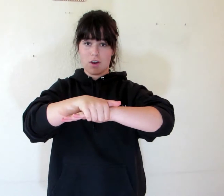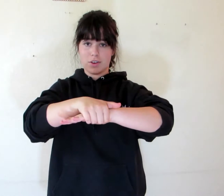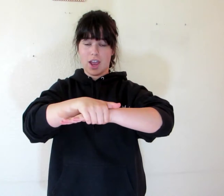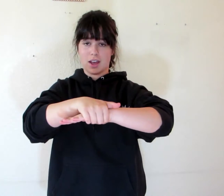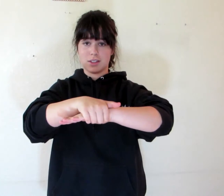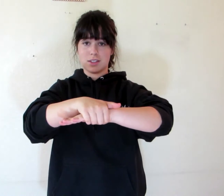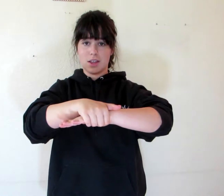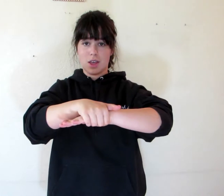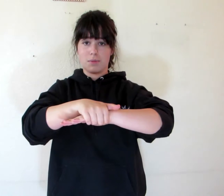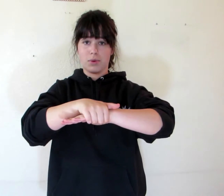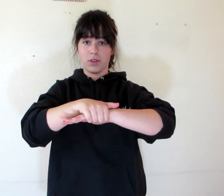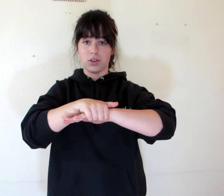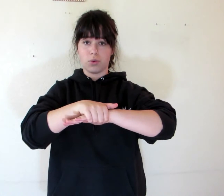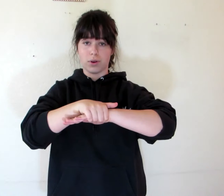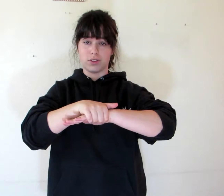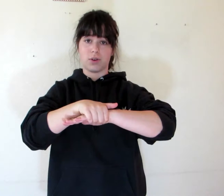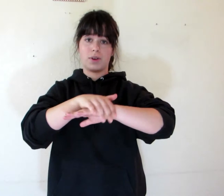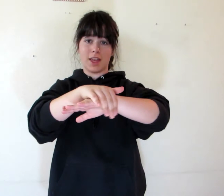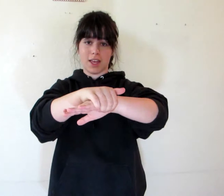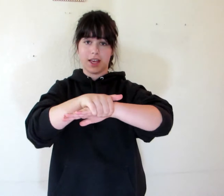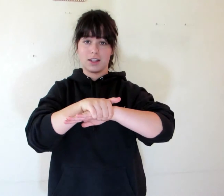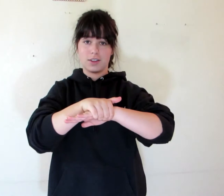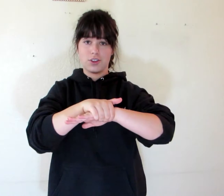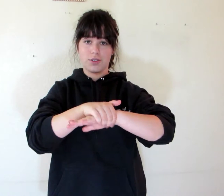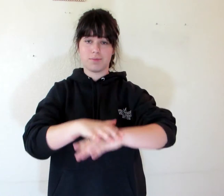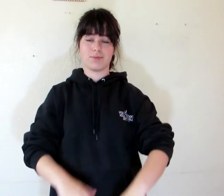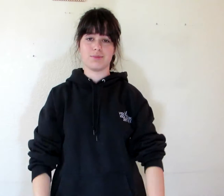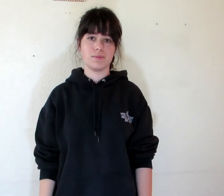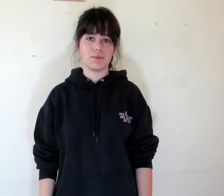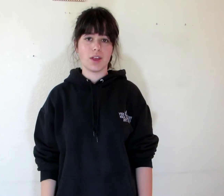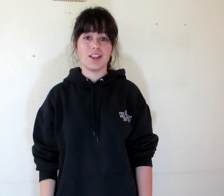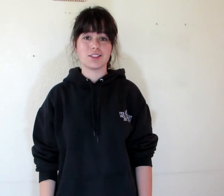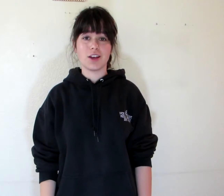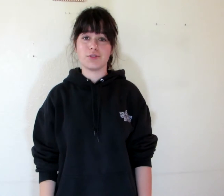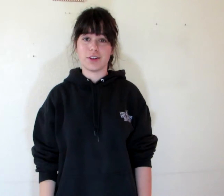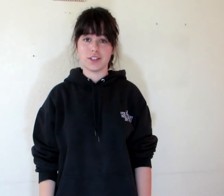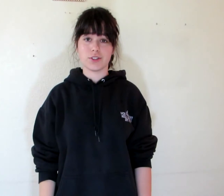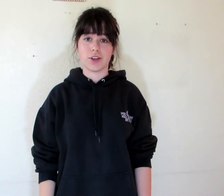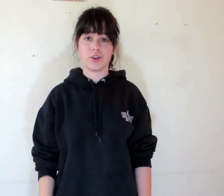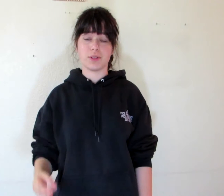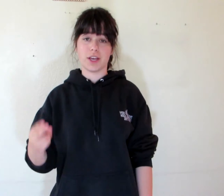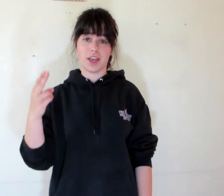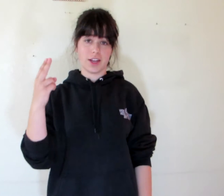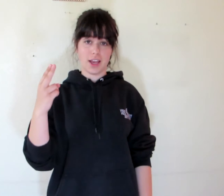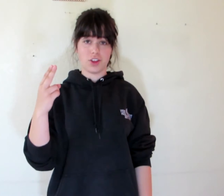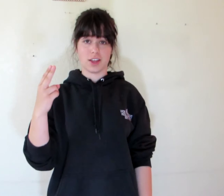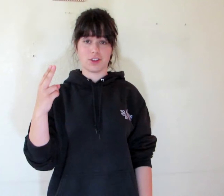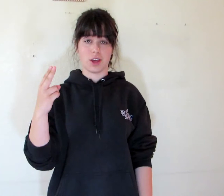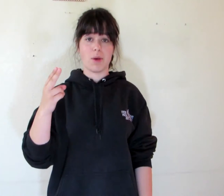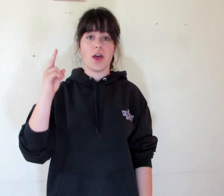your hand and pull it towards you. English. The sign for history, you'll be taking an H hand shape